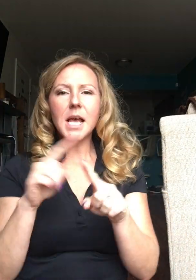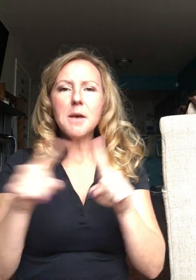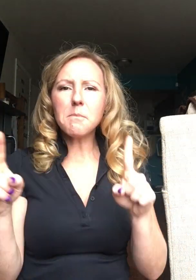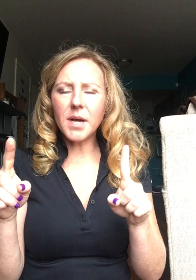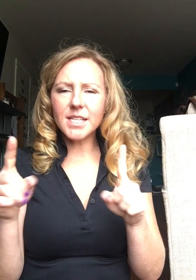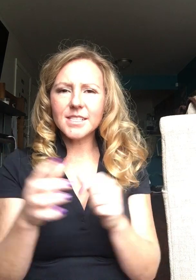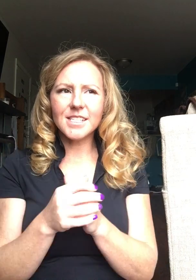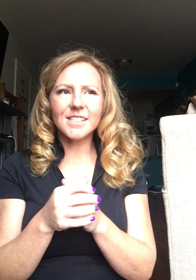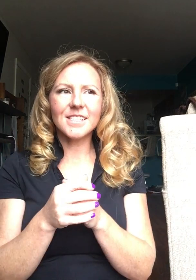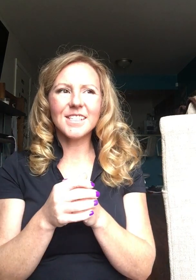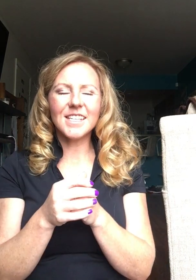But